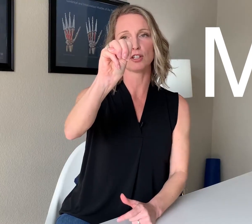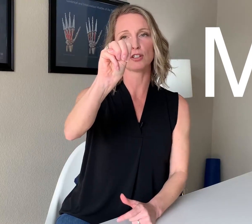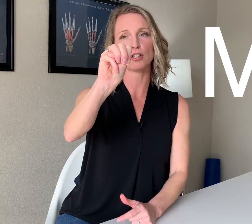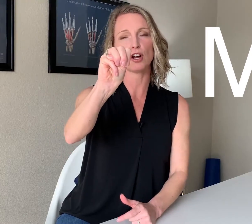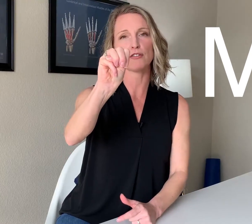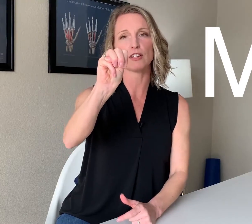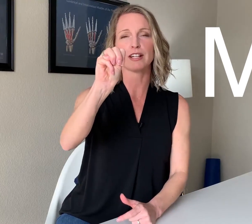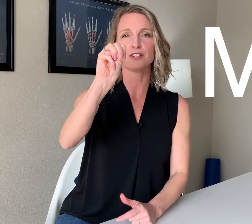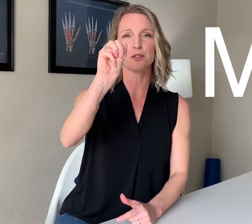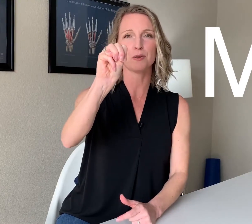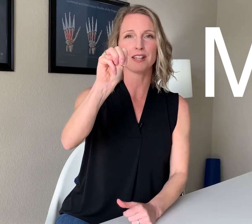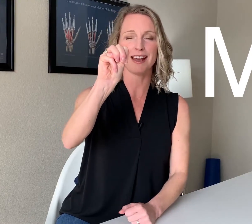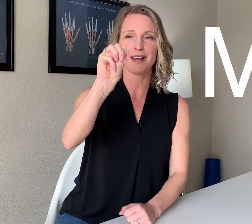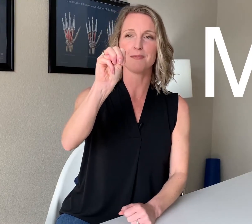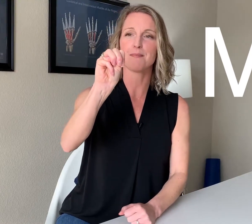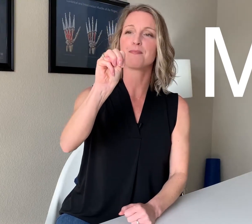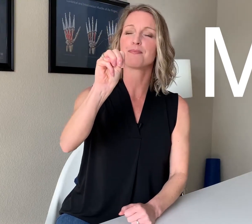curl over into the M.